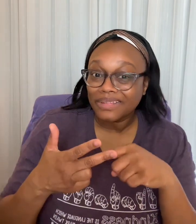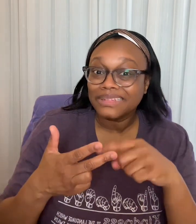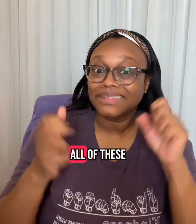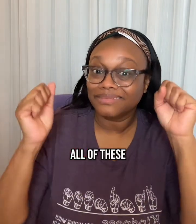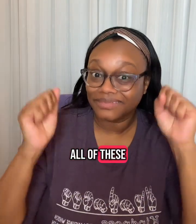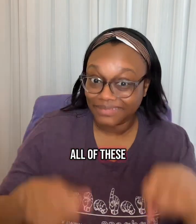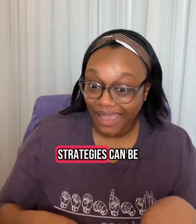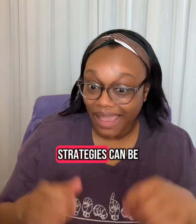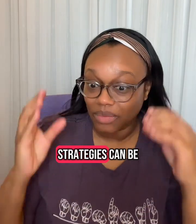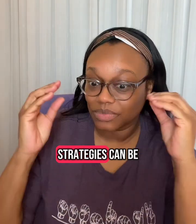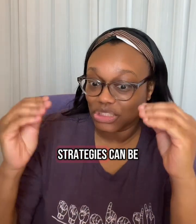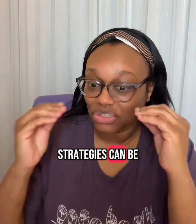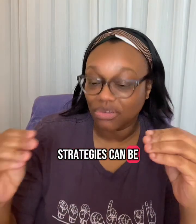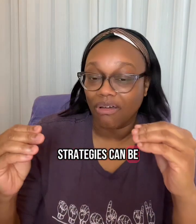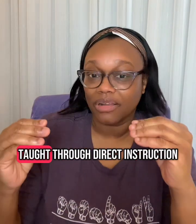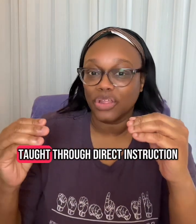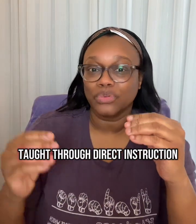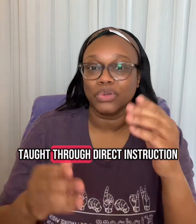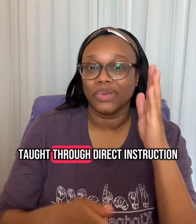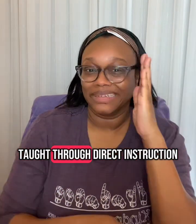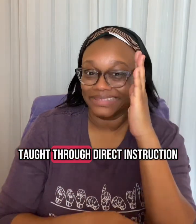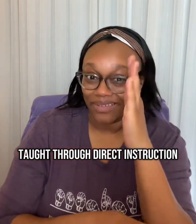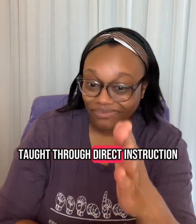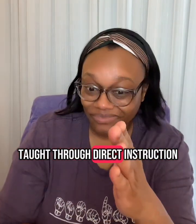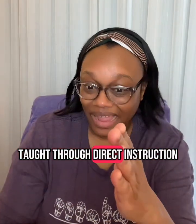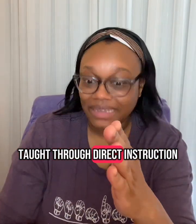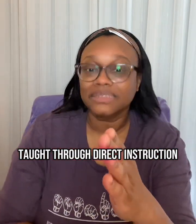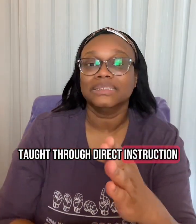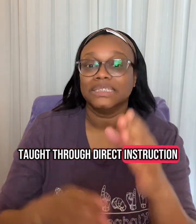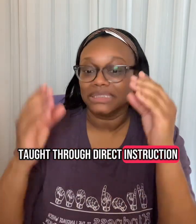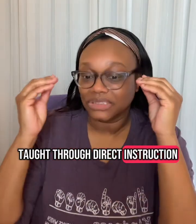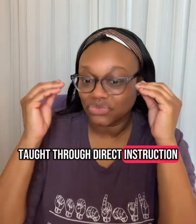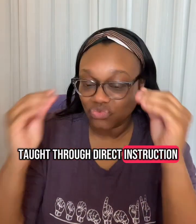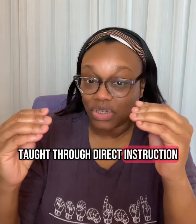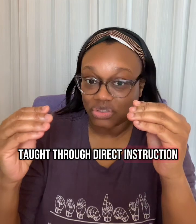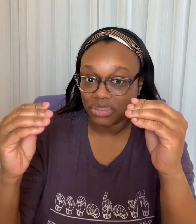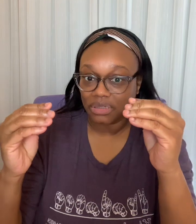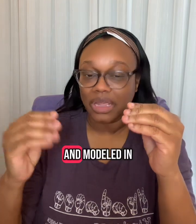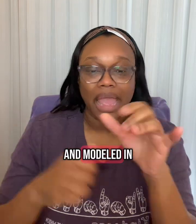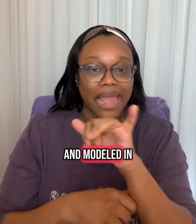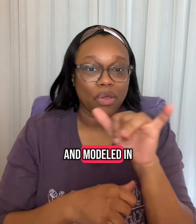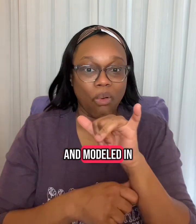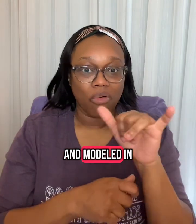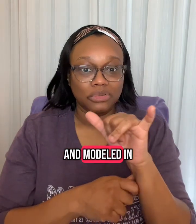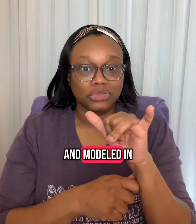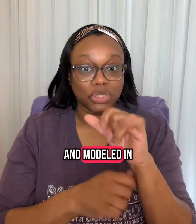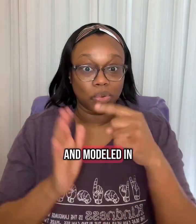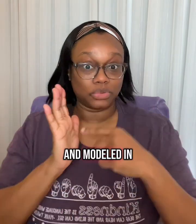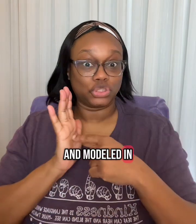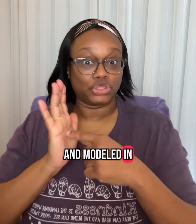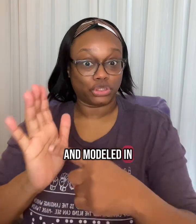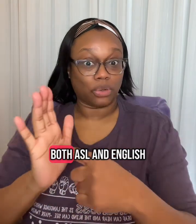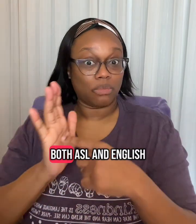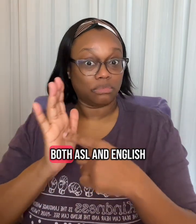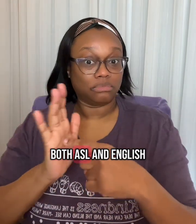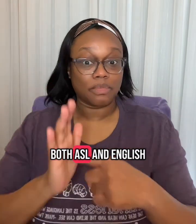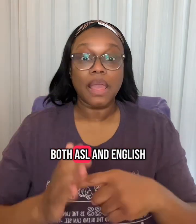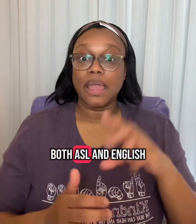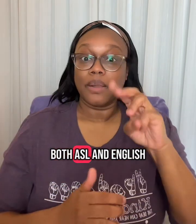All of these strategies can be taught through direct instruction and modeled in both ASL